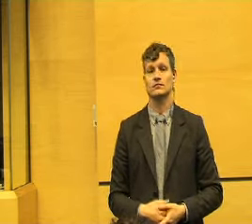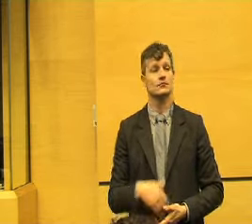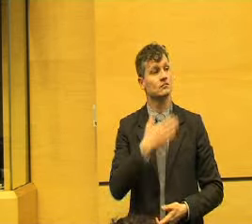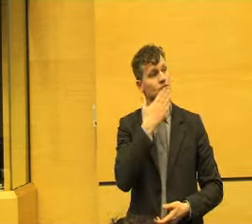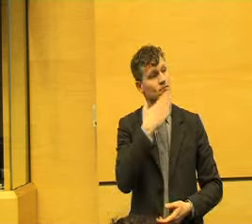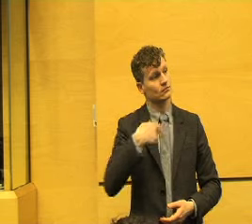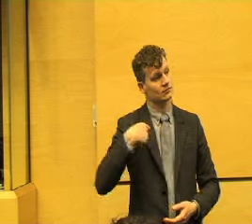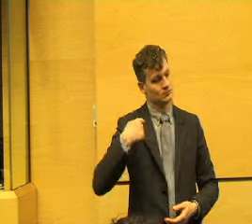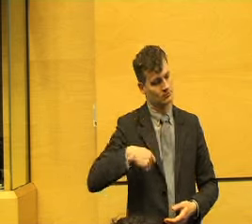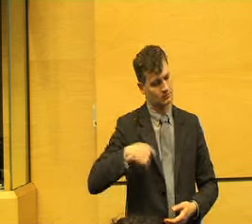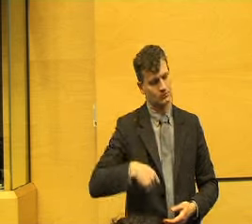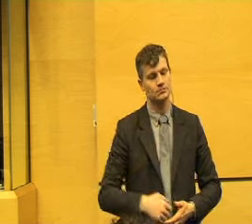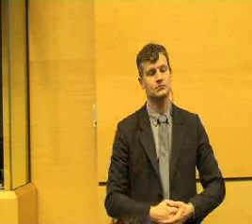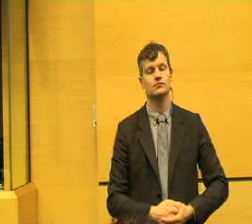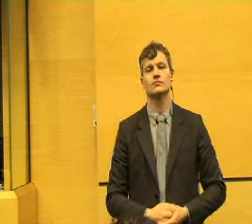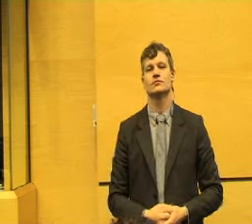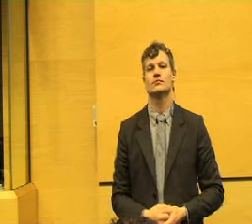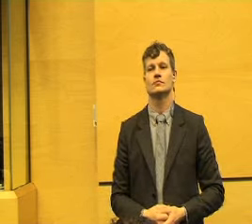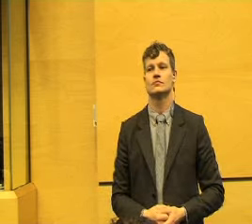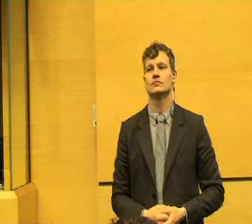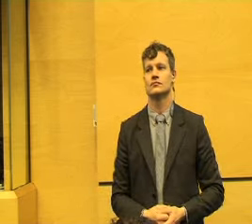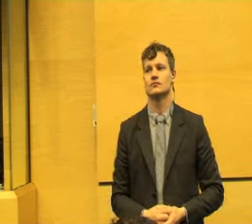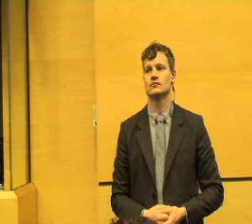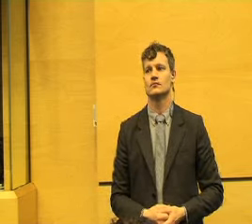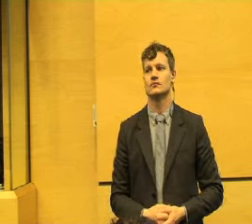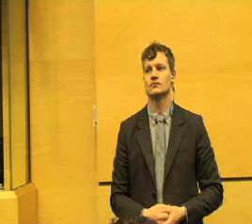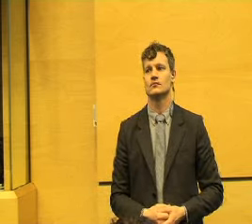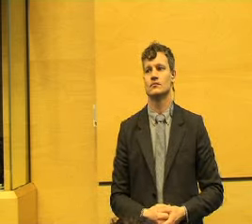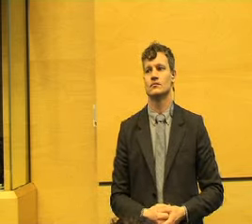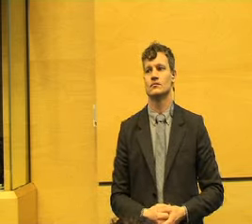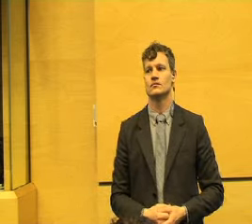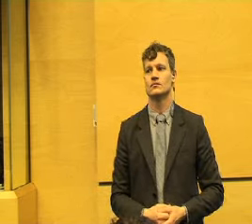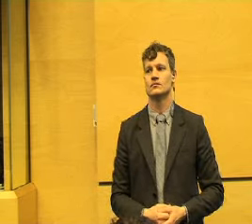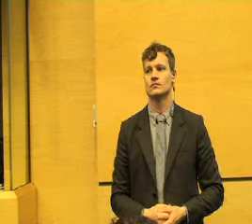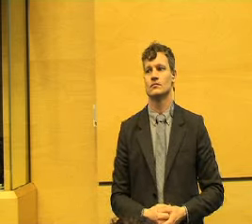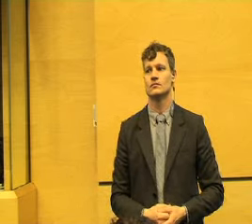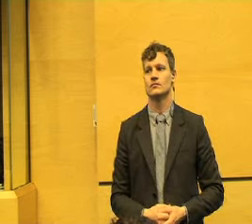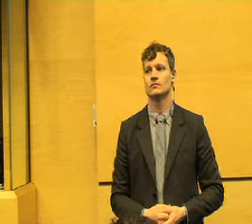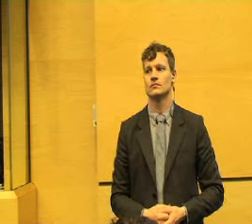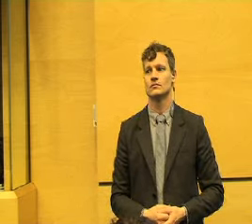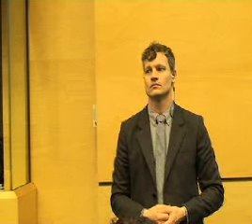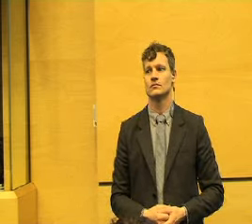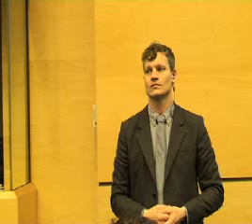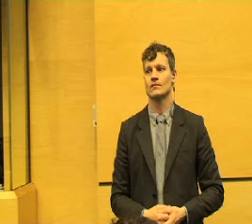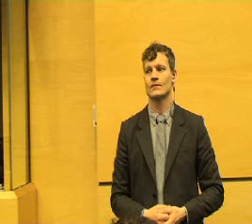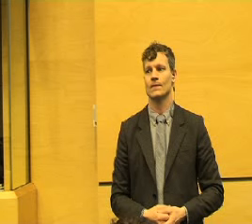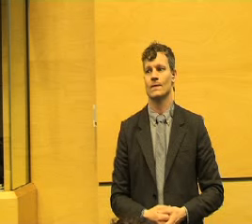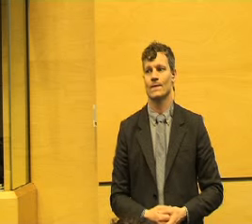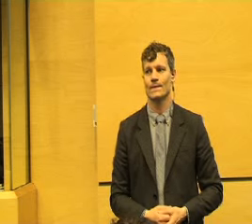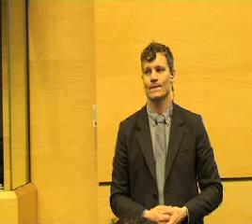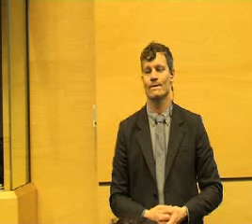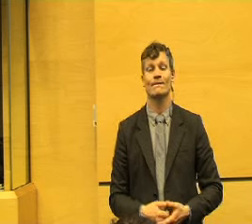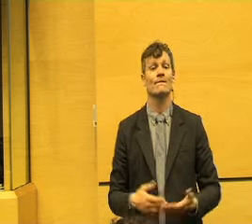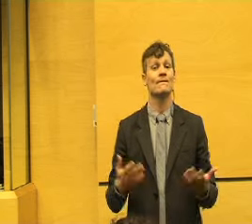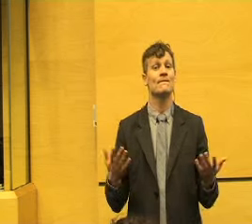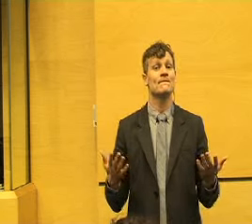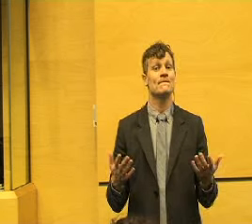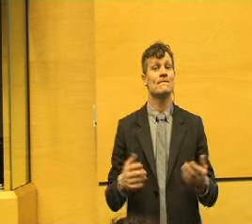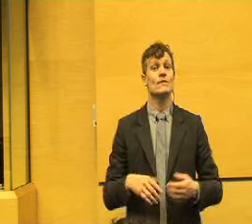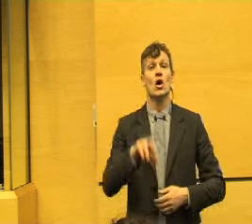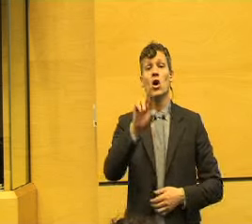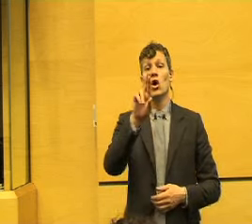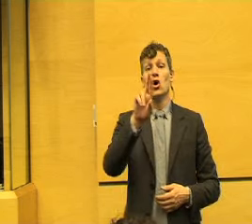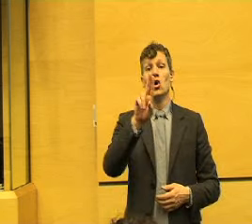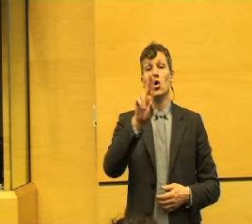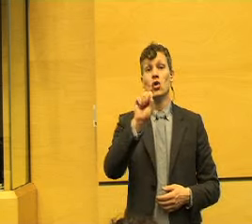Gracias, señora presidenta. Well, my dear friend and colleague Jonas has already covered the Article 24 question